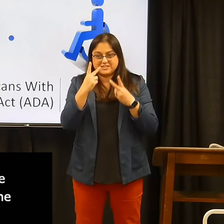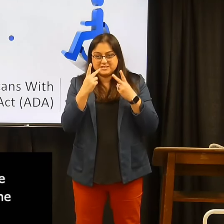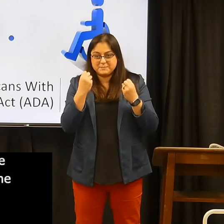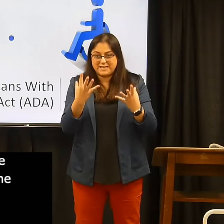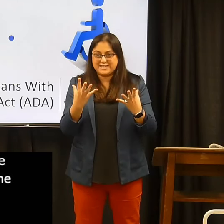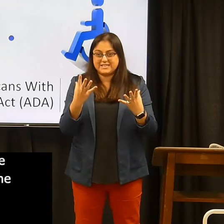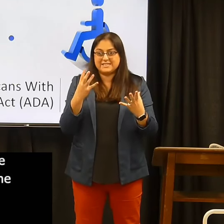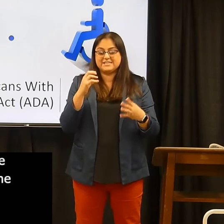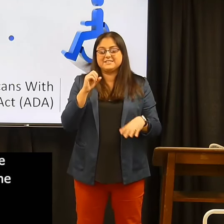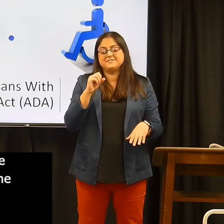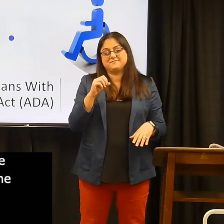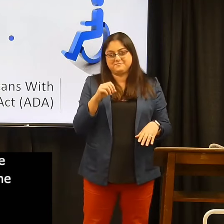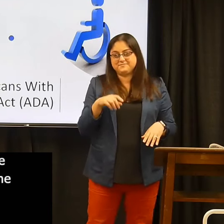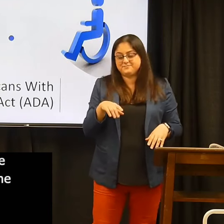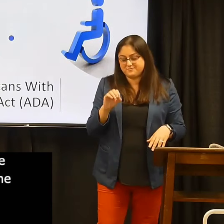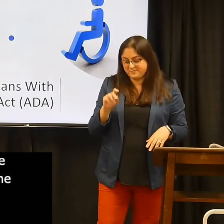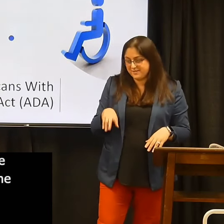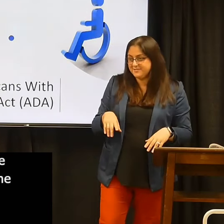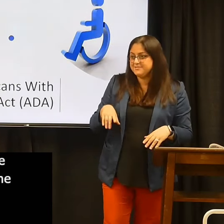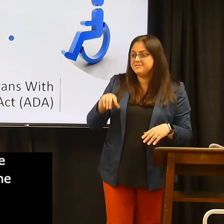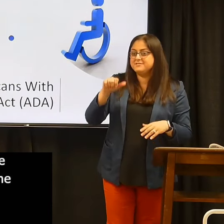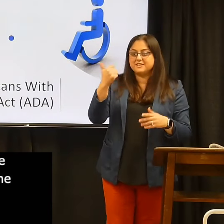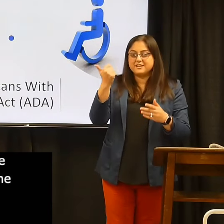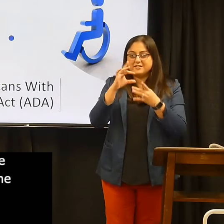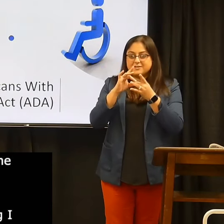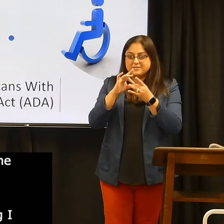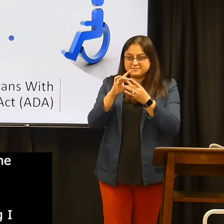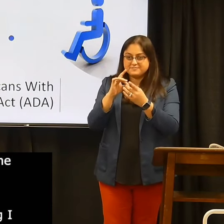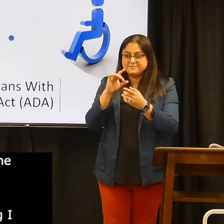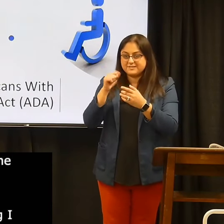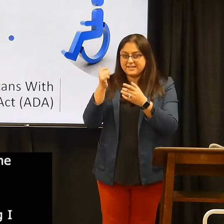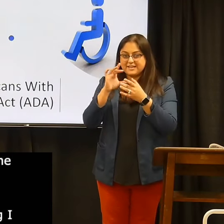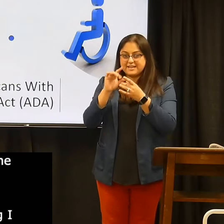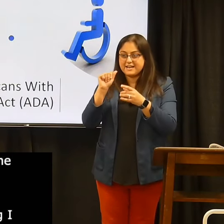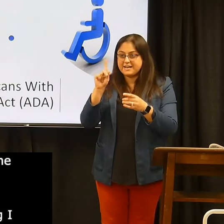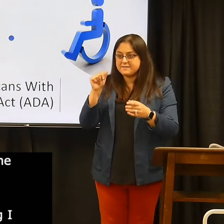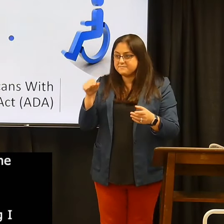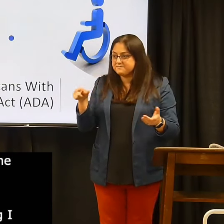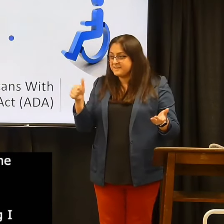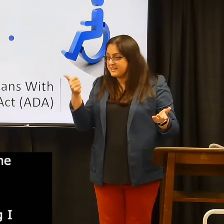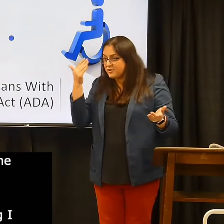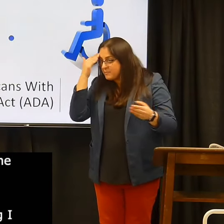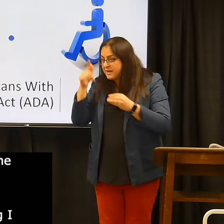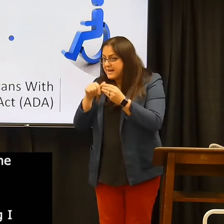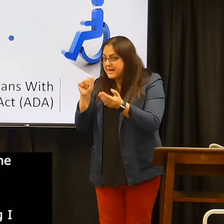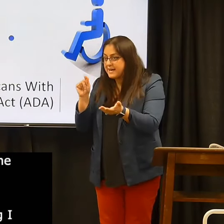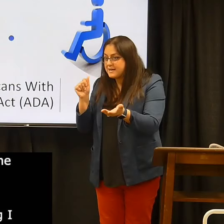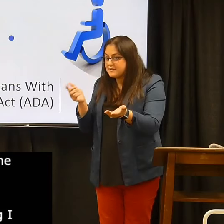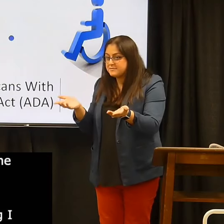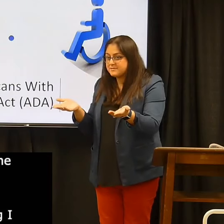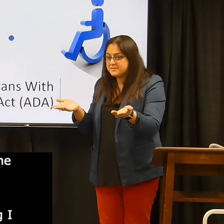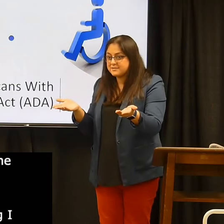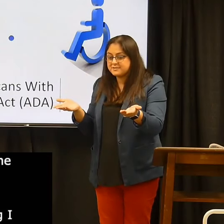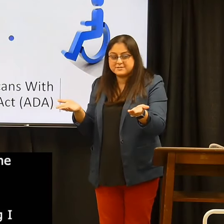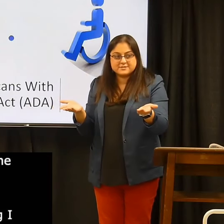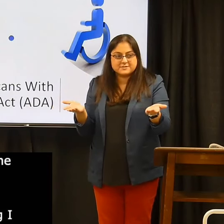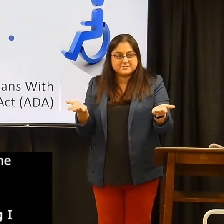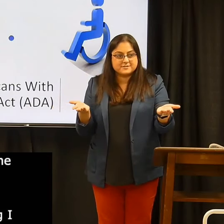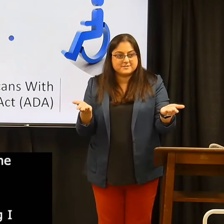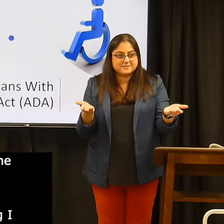like they're selfish. Does anybody know anything else about the Americans